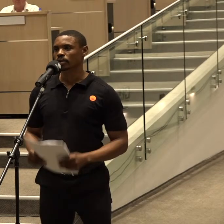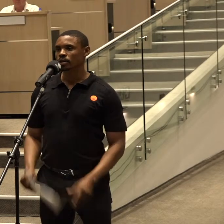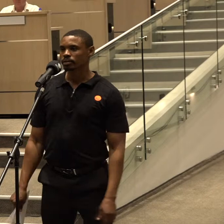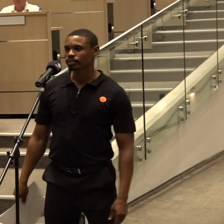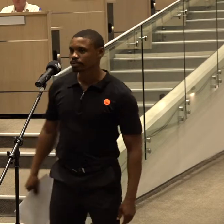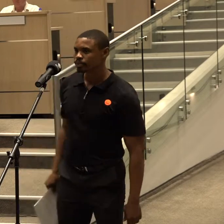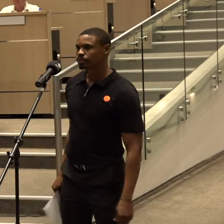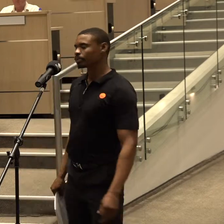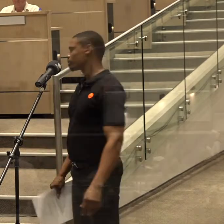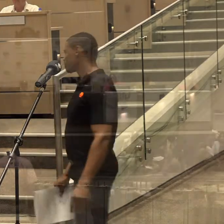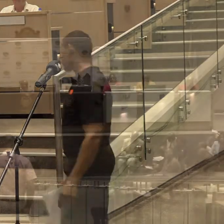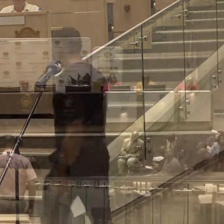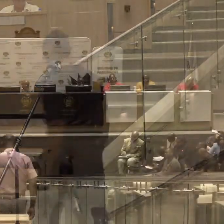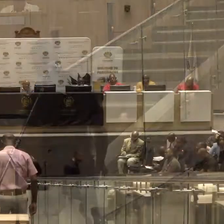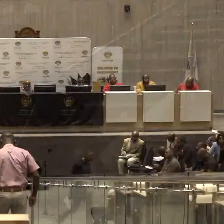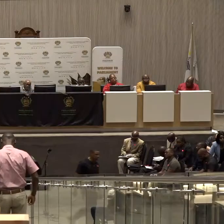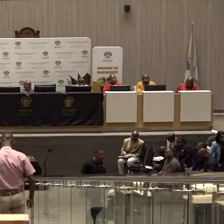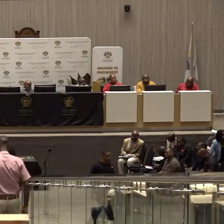their level